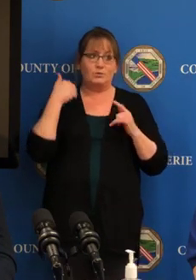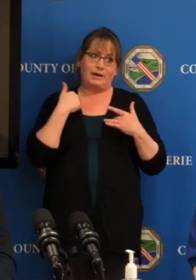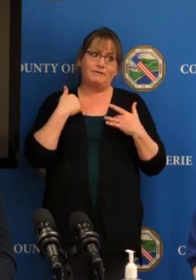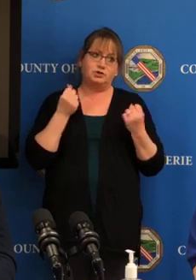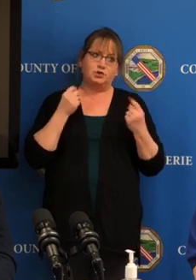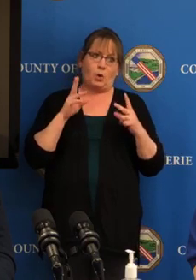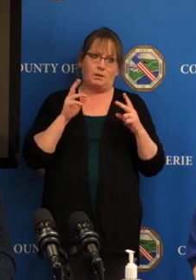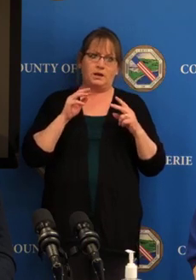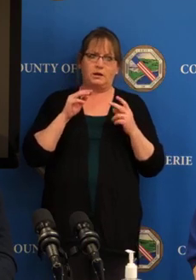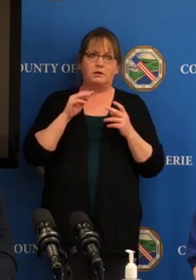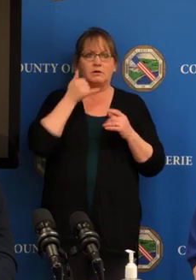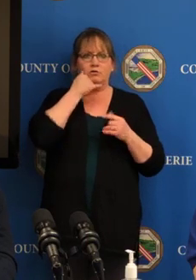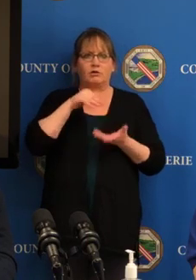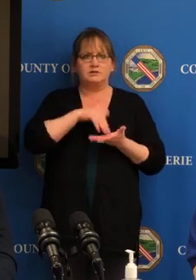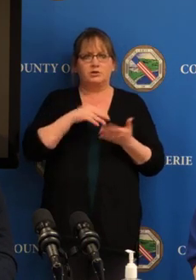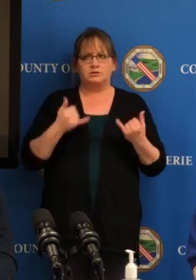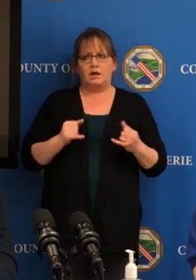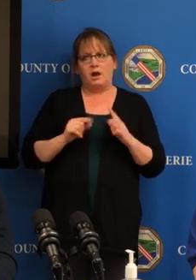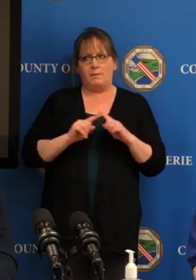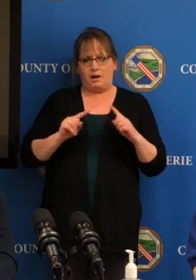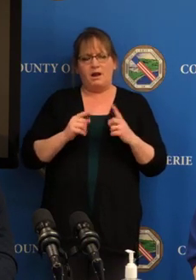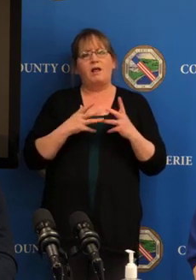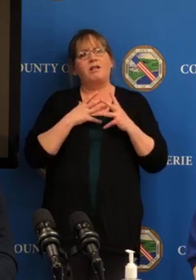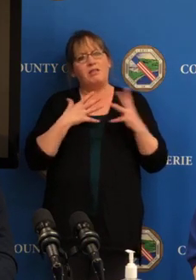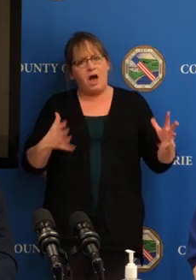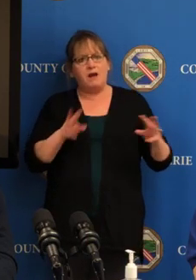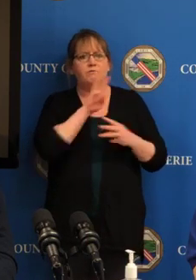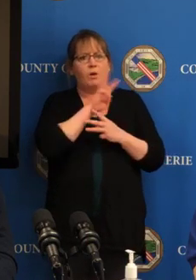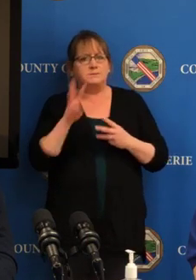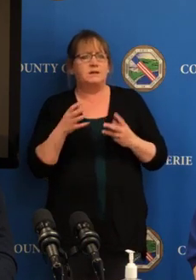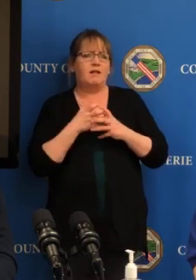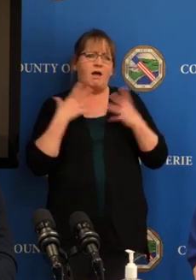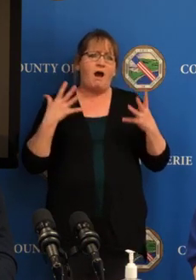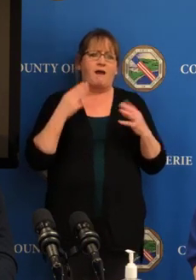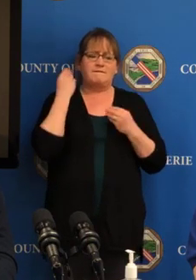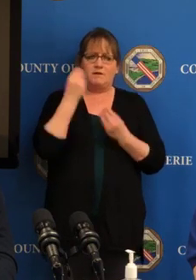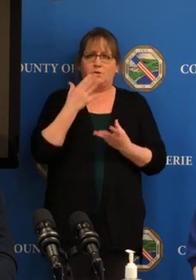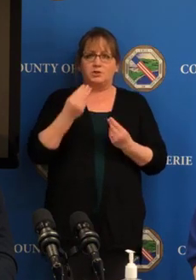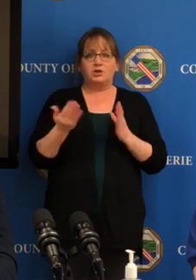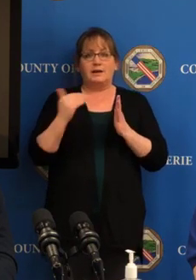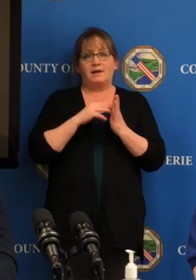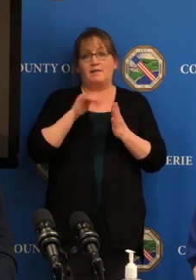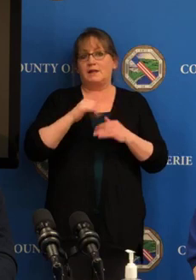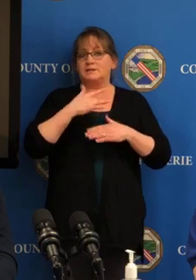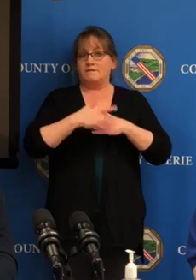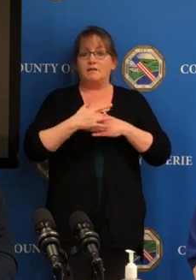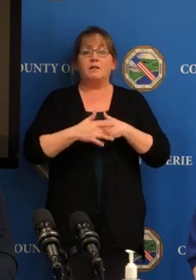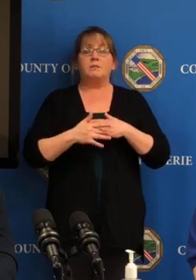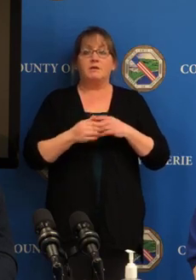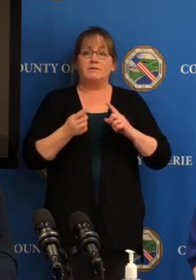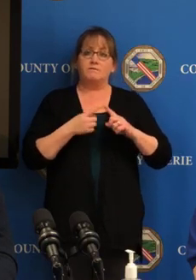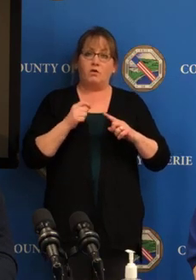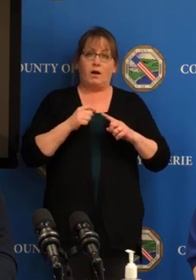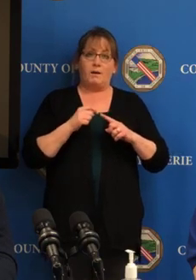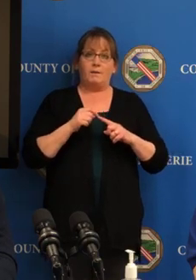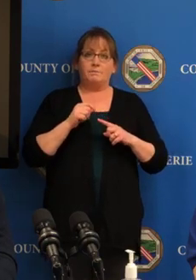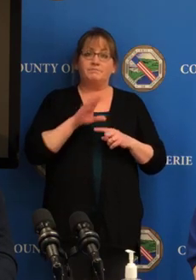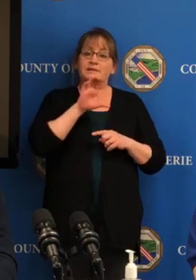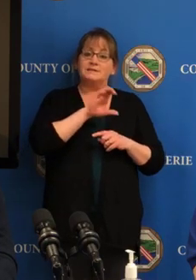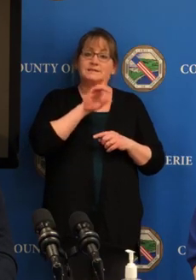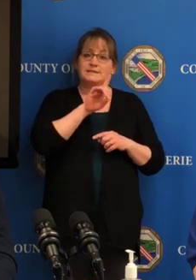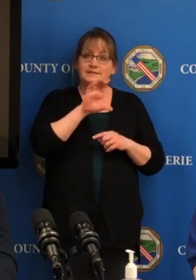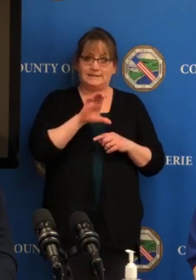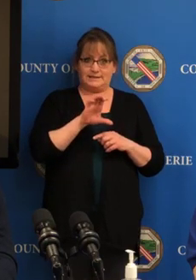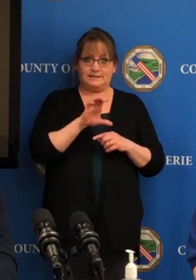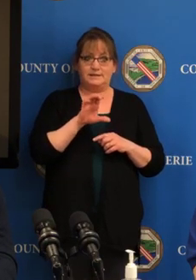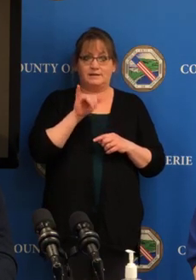But you will talk to a real person. Lots of websites, lots of information. Once again, that's available from the national CDC site, which